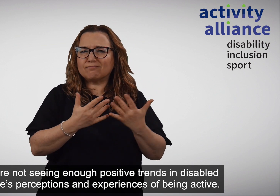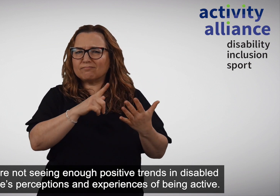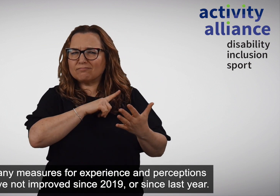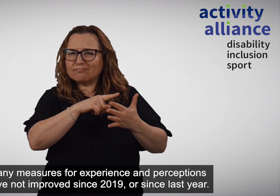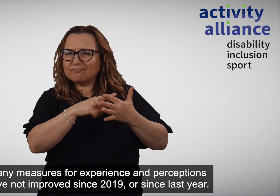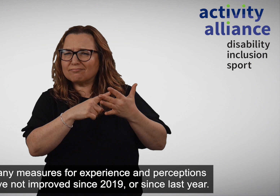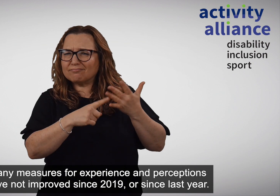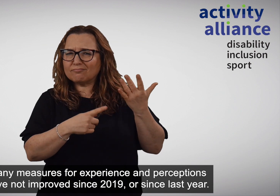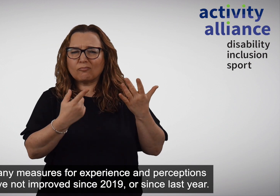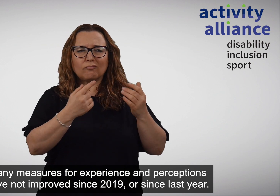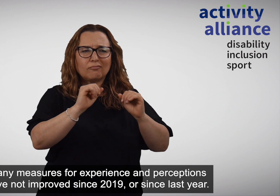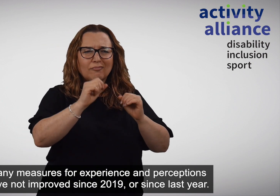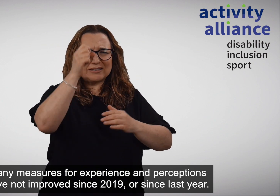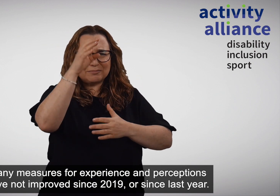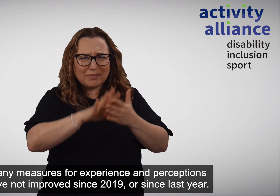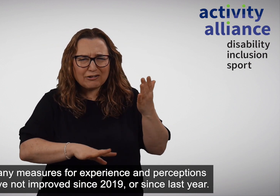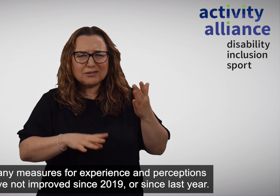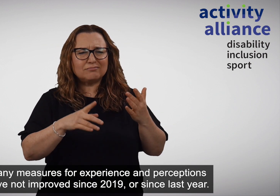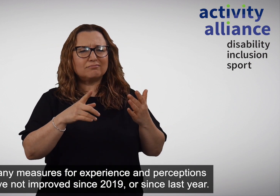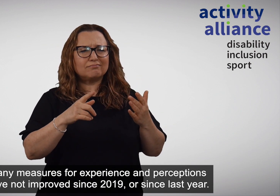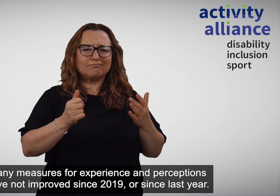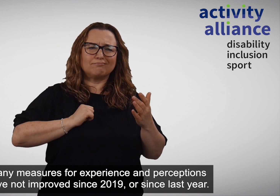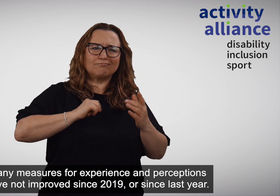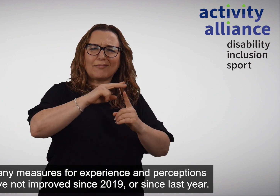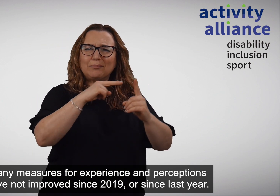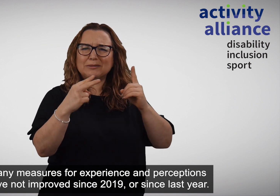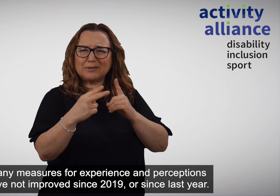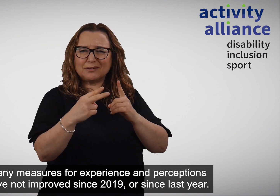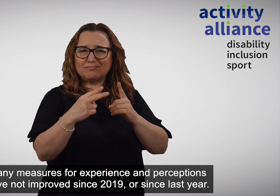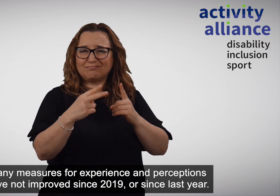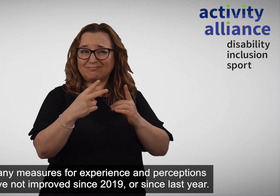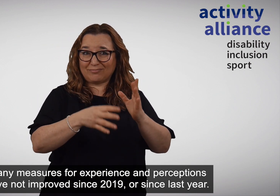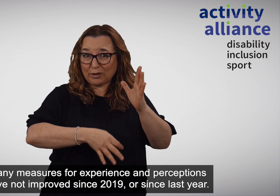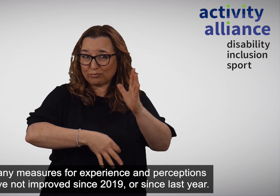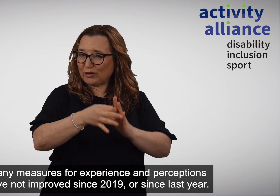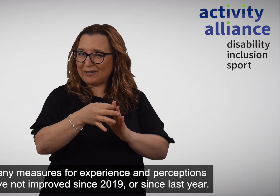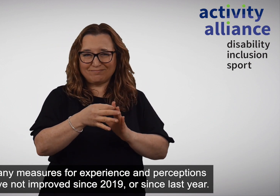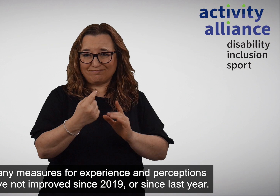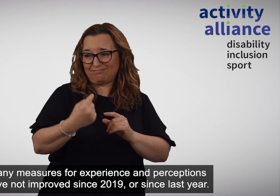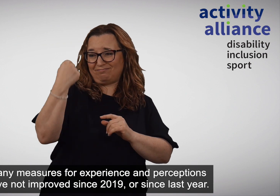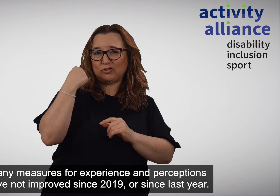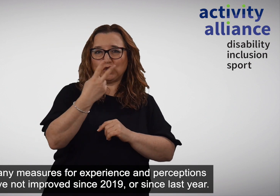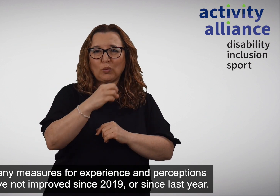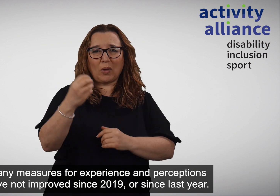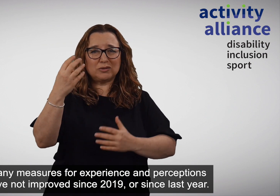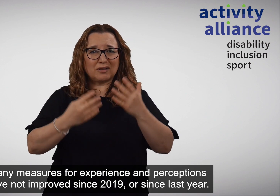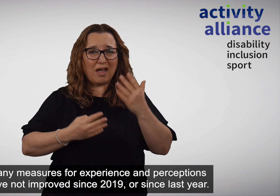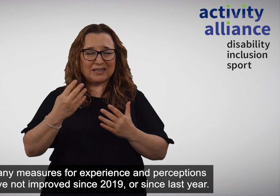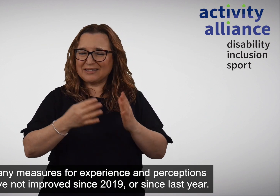Many measures for experience and perceptions have not improved since 2019 or since